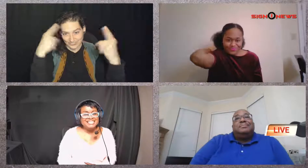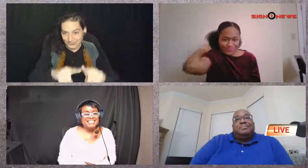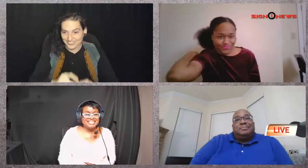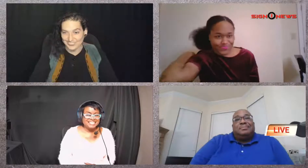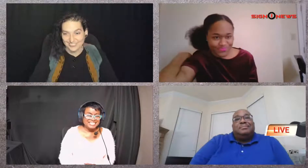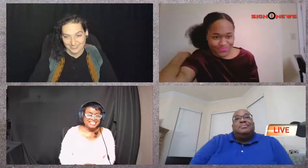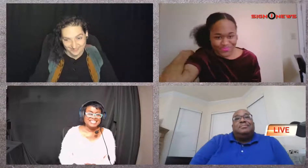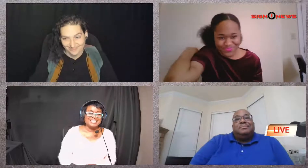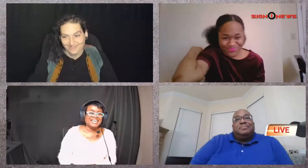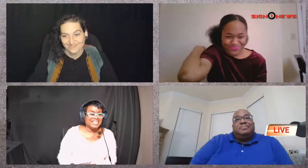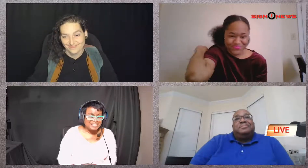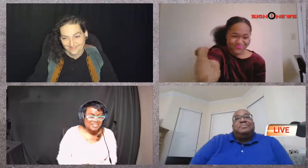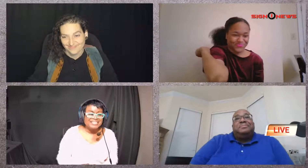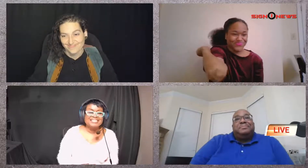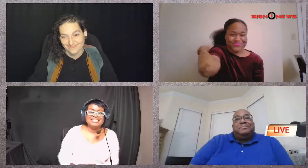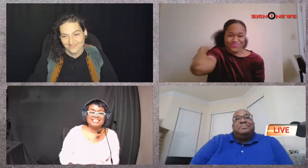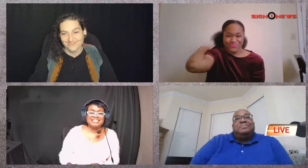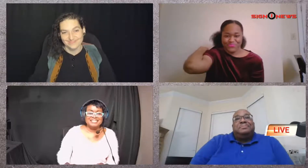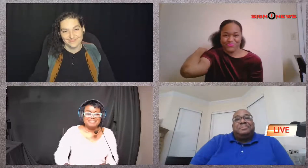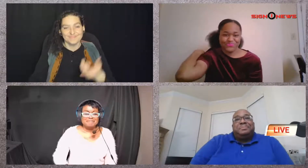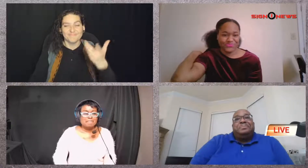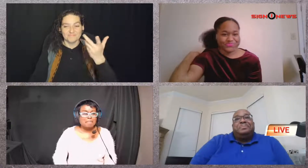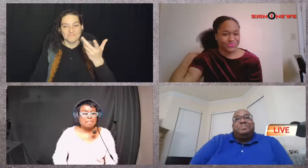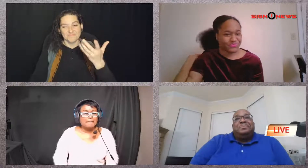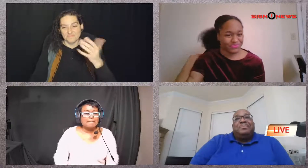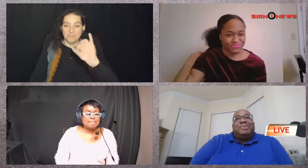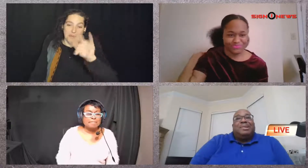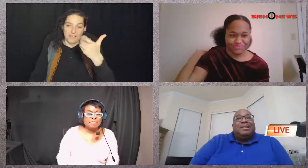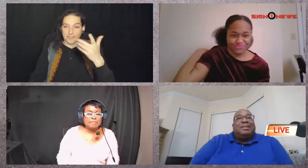that. I agree.